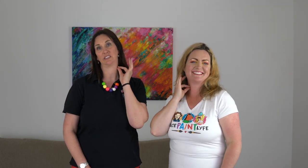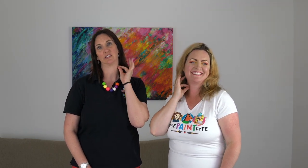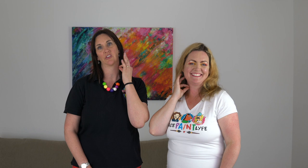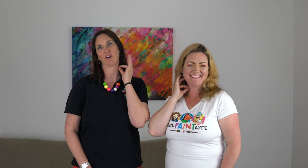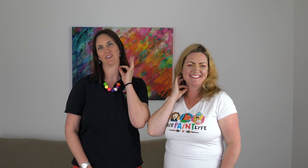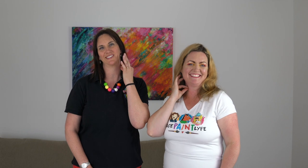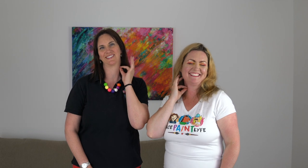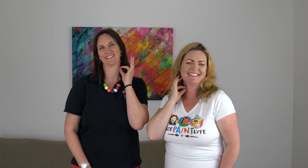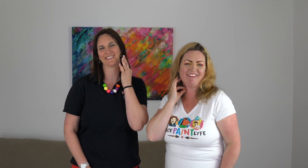your throat.